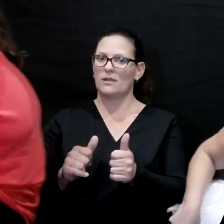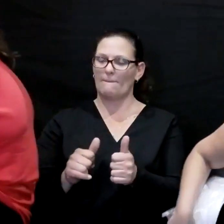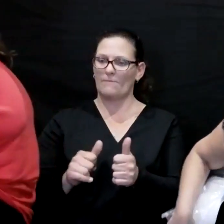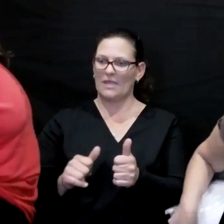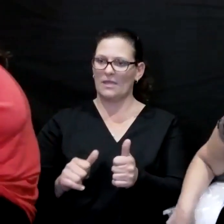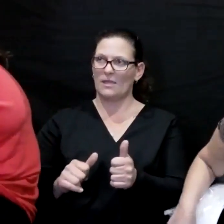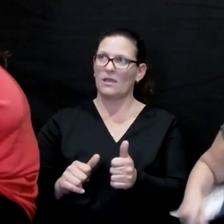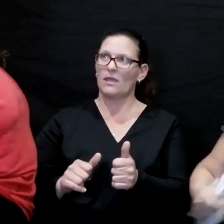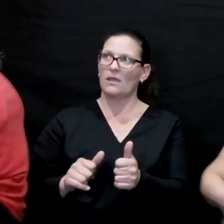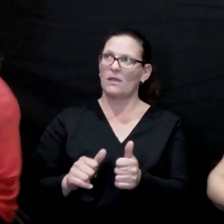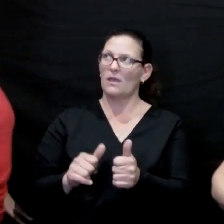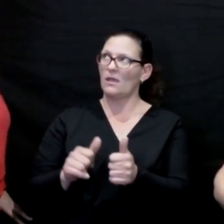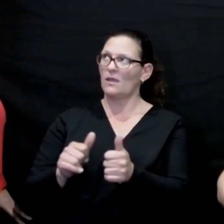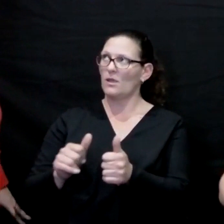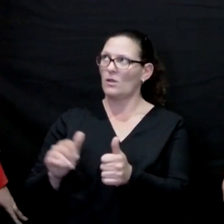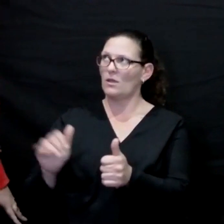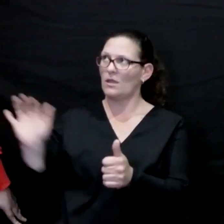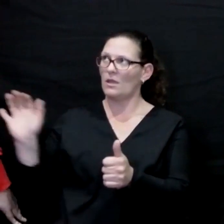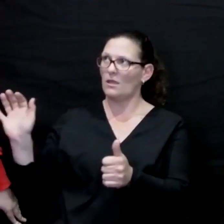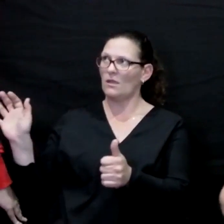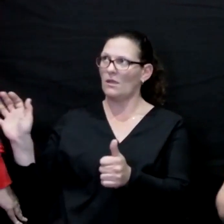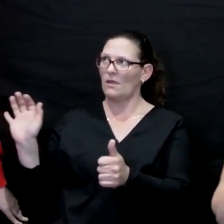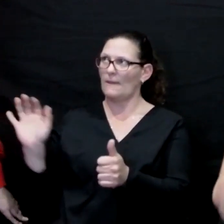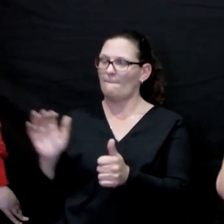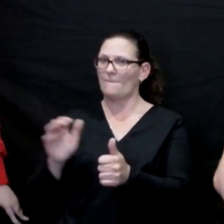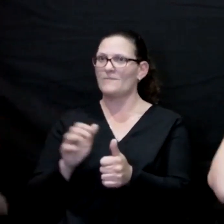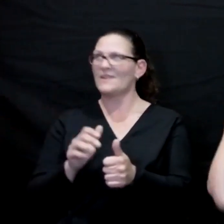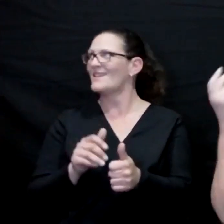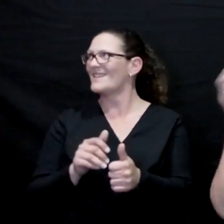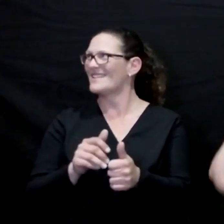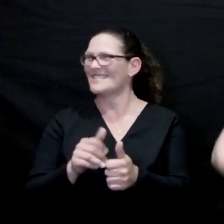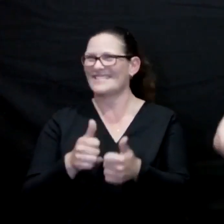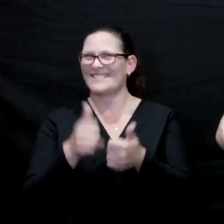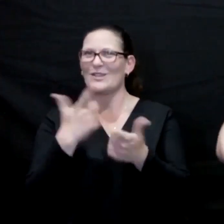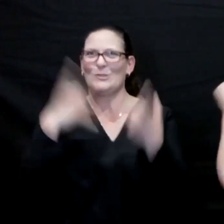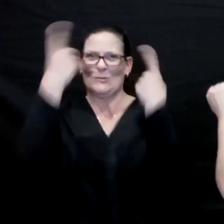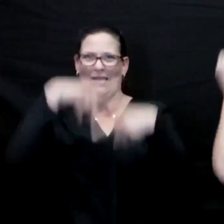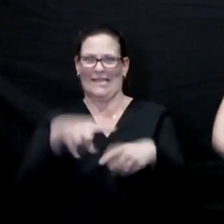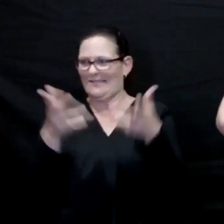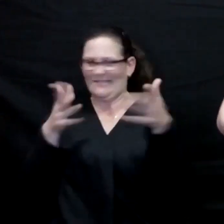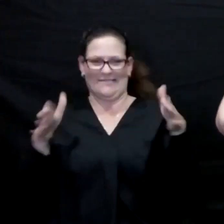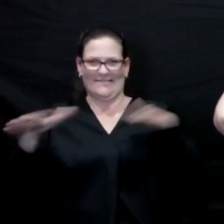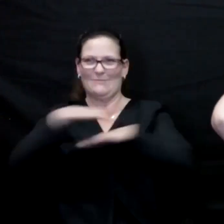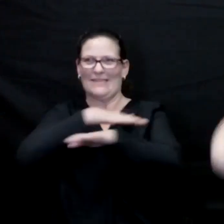hands. Yeah, you want to squeeze in here? Sure. I don't know where we're sitting. That's right. Well, you can say the other side of the room.